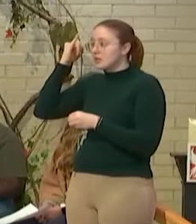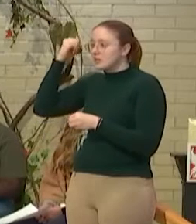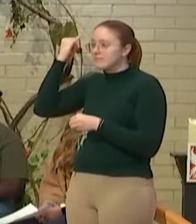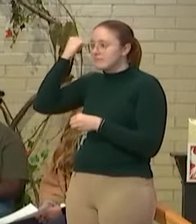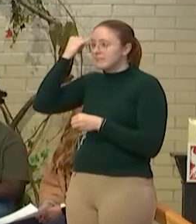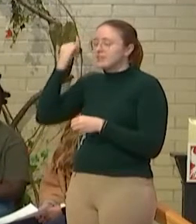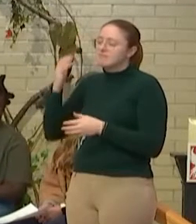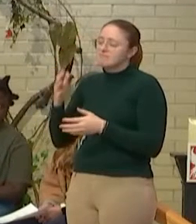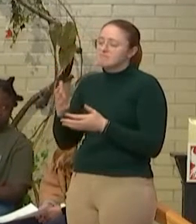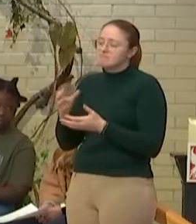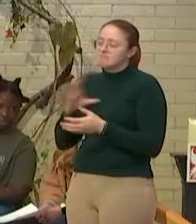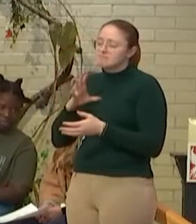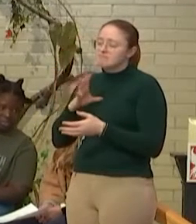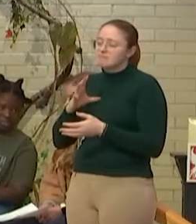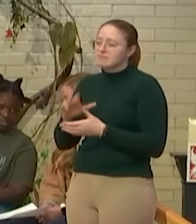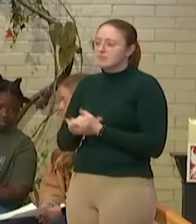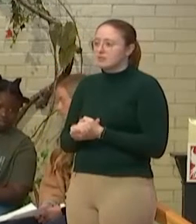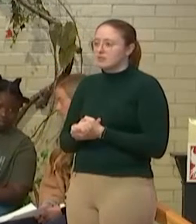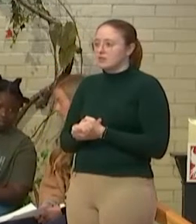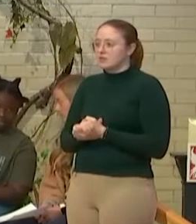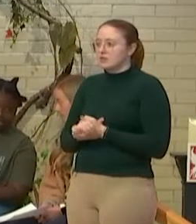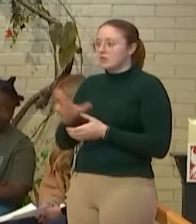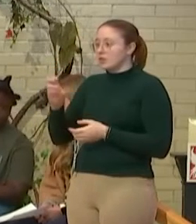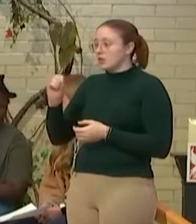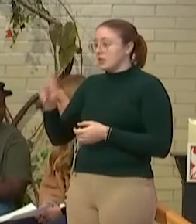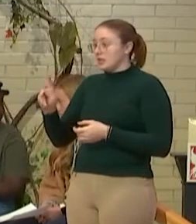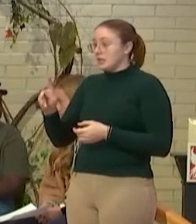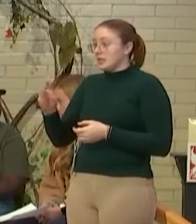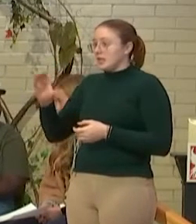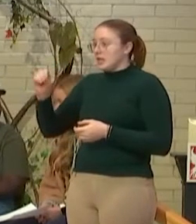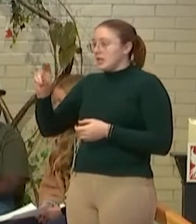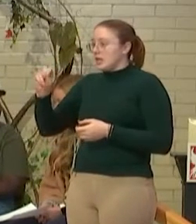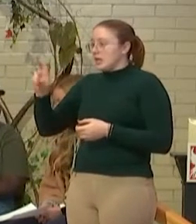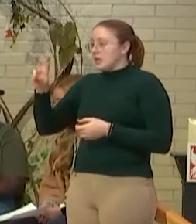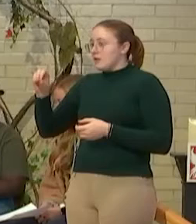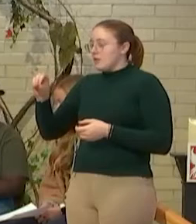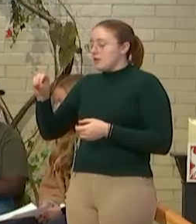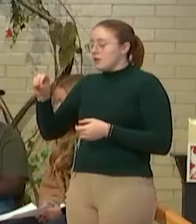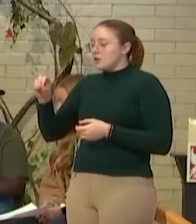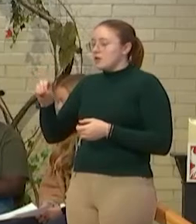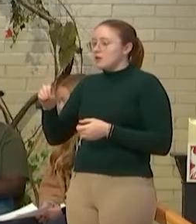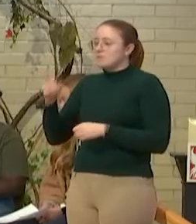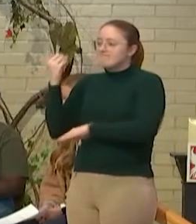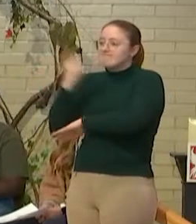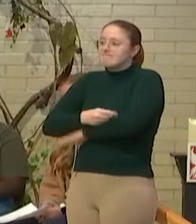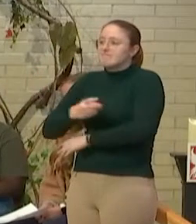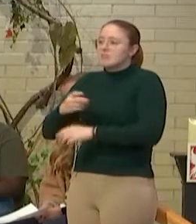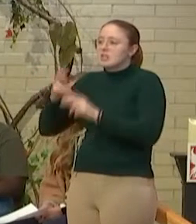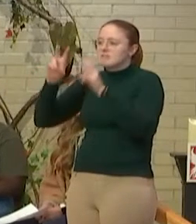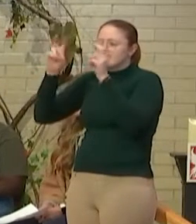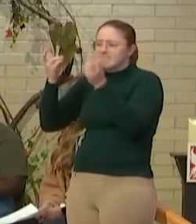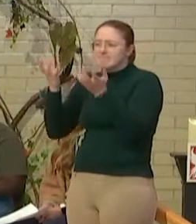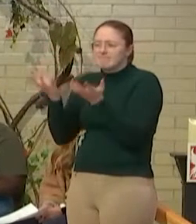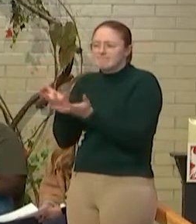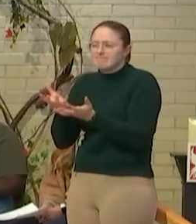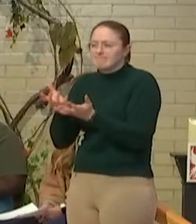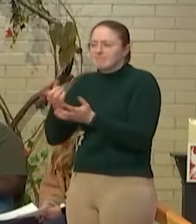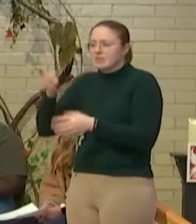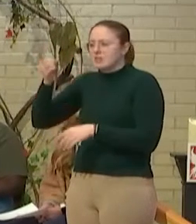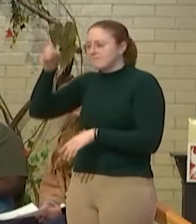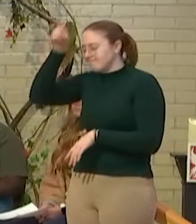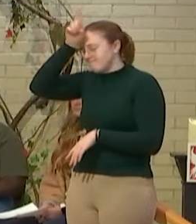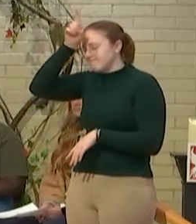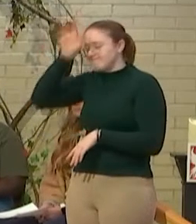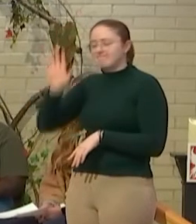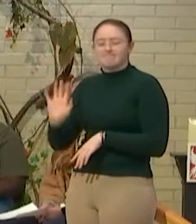So today's convo we have entitled, Not a Unicorn. Students with disabilities share why